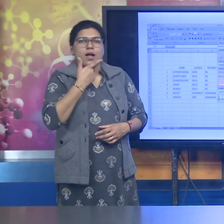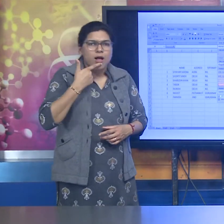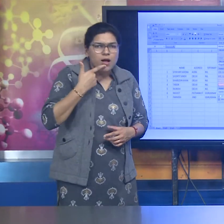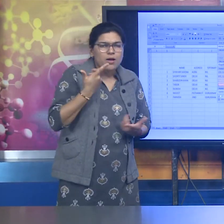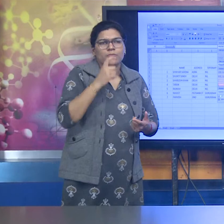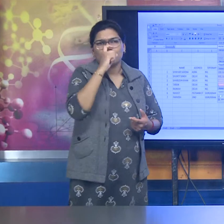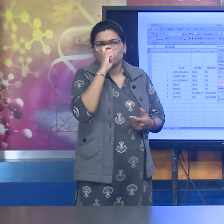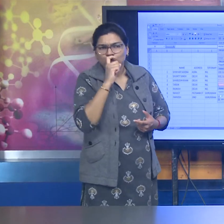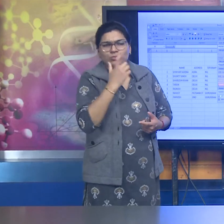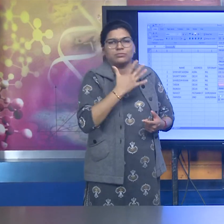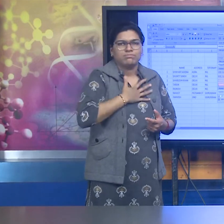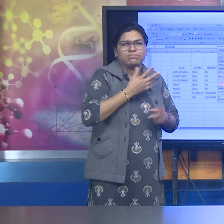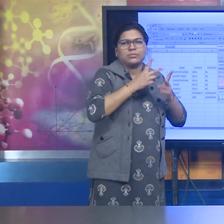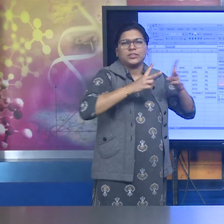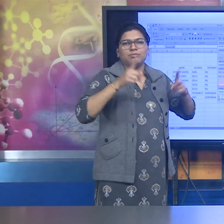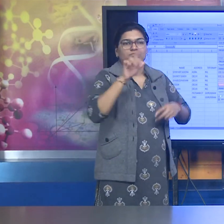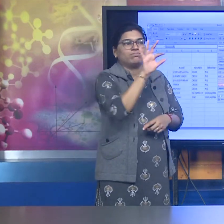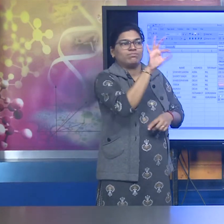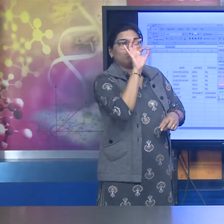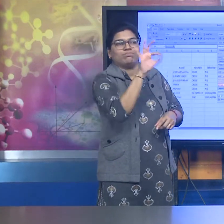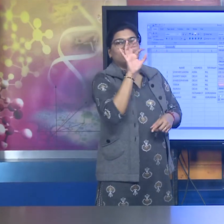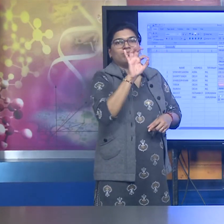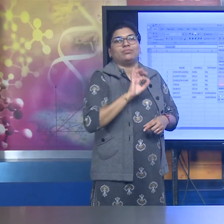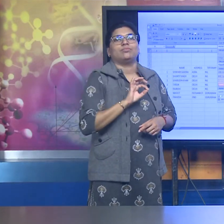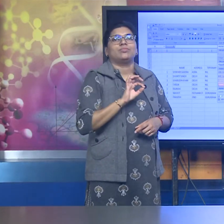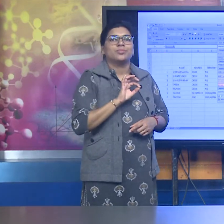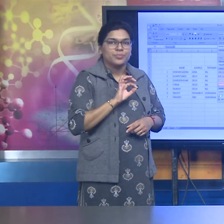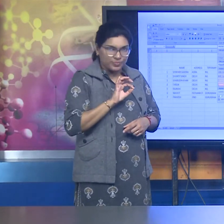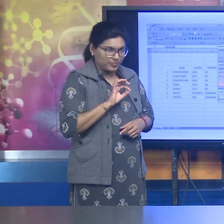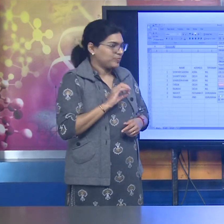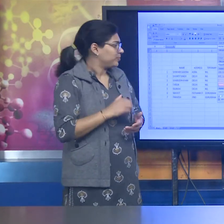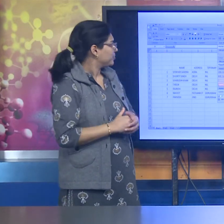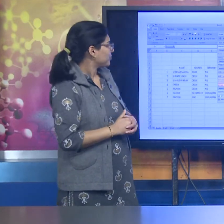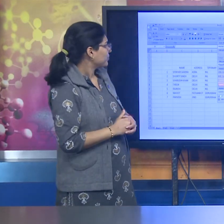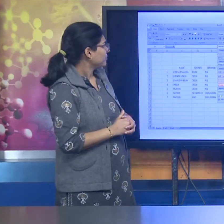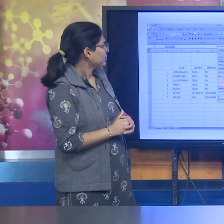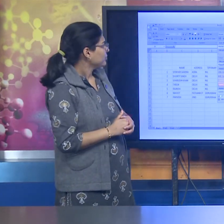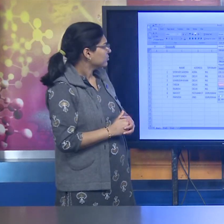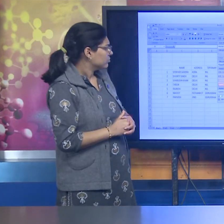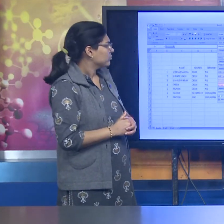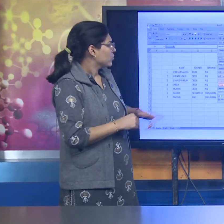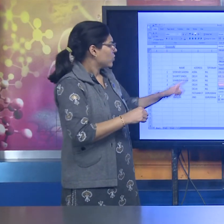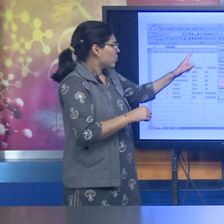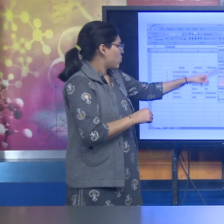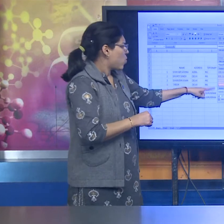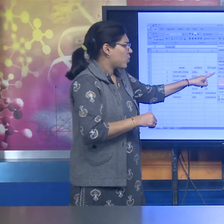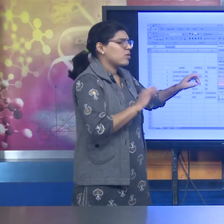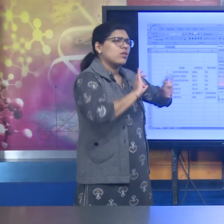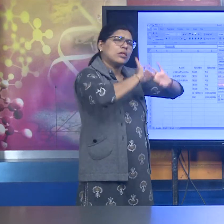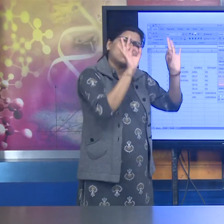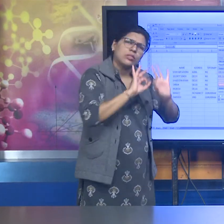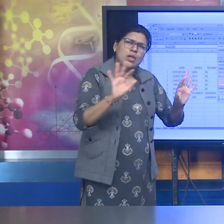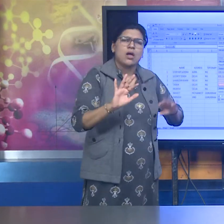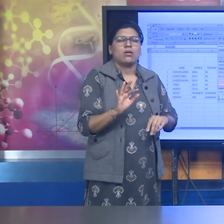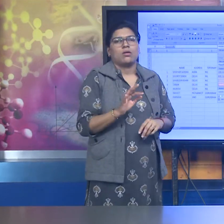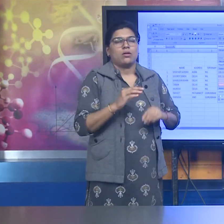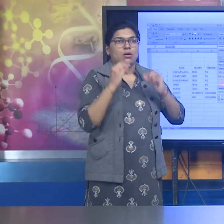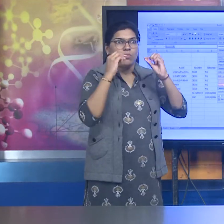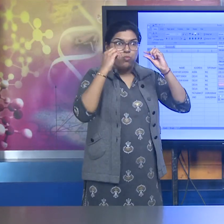you have to choose the required colors, whatever you want, such as blue, red, grey, etc. It will be